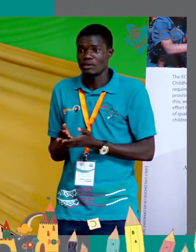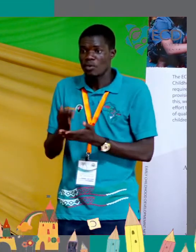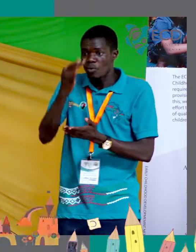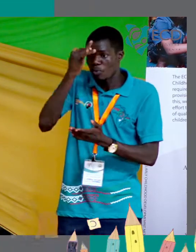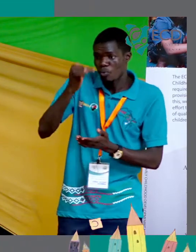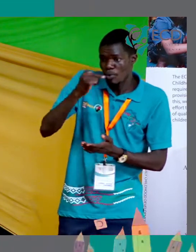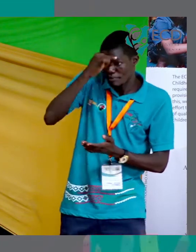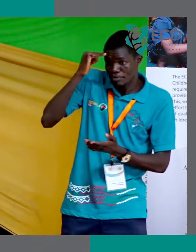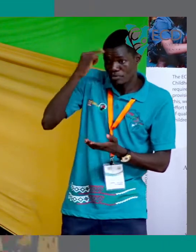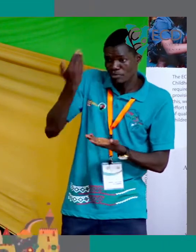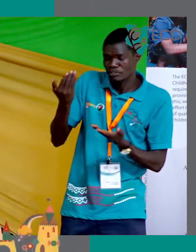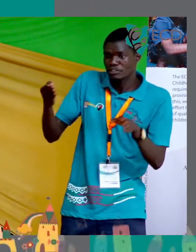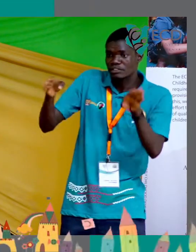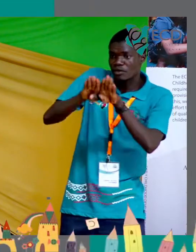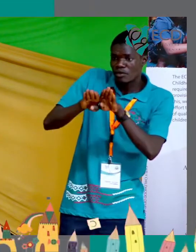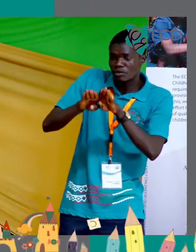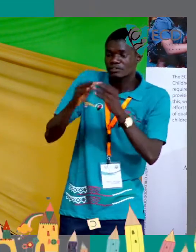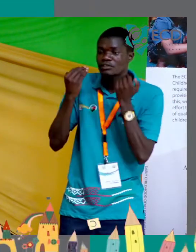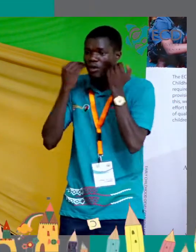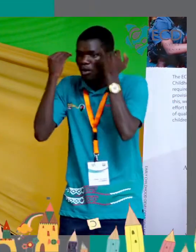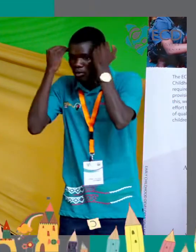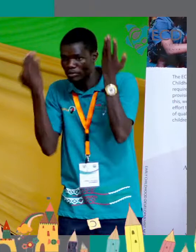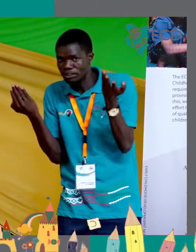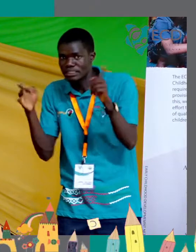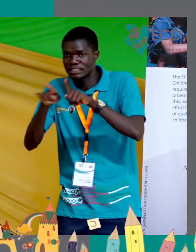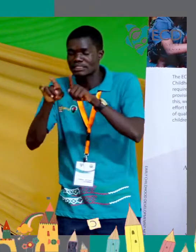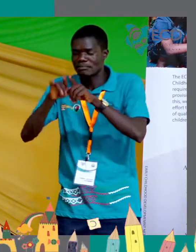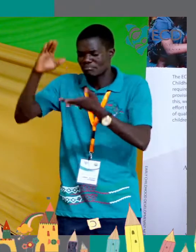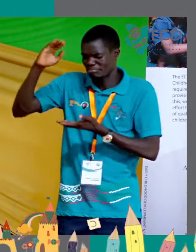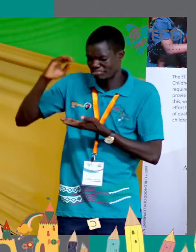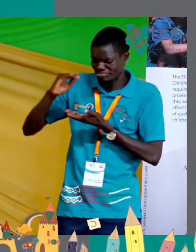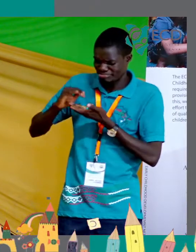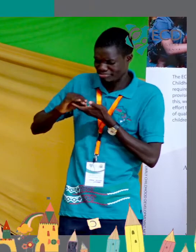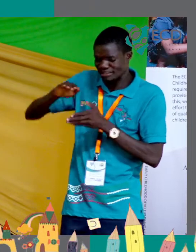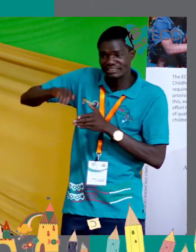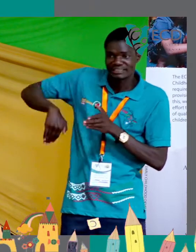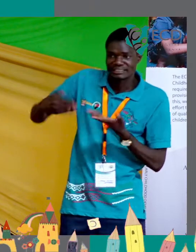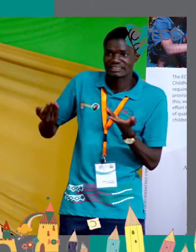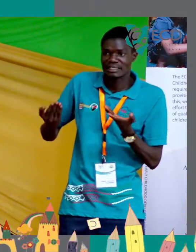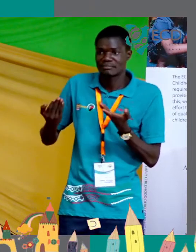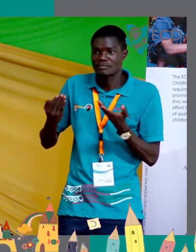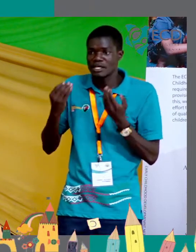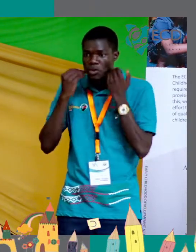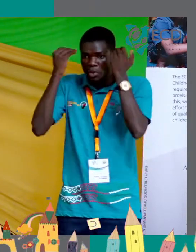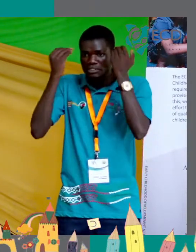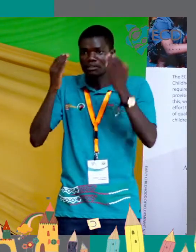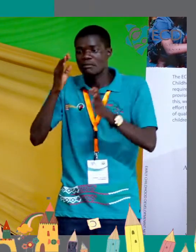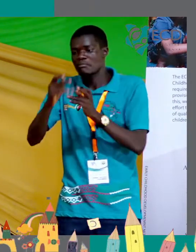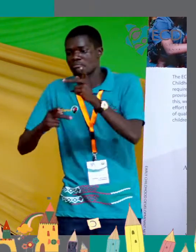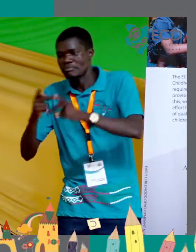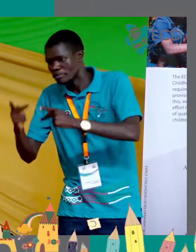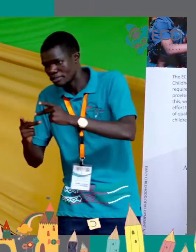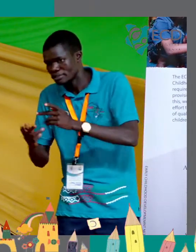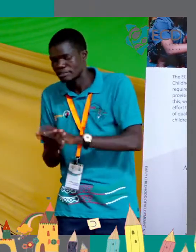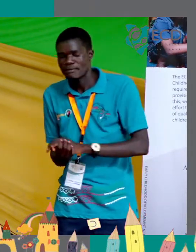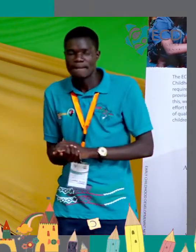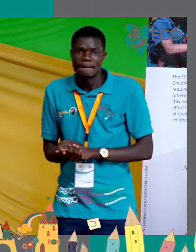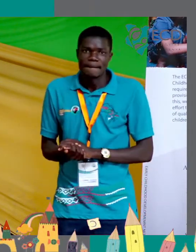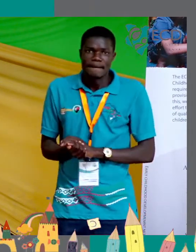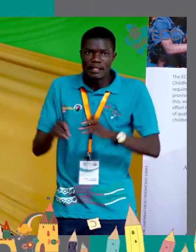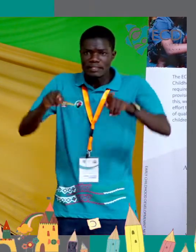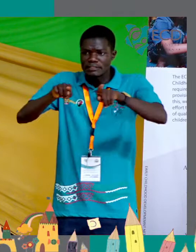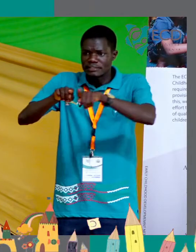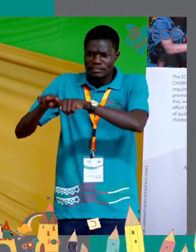because of closure of the courts and hence delays in some of the judicial processes.